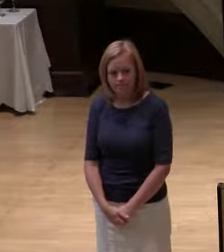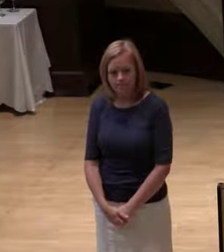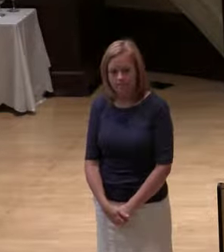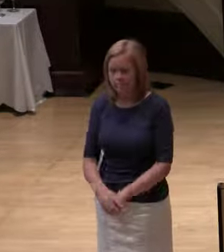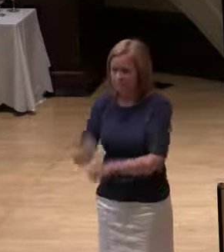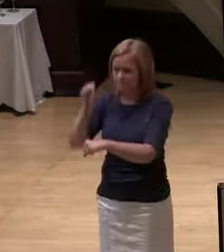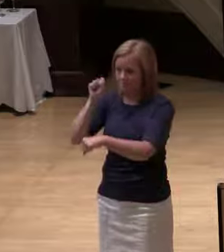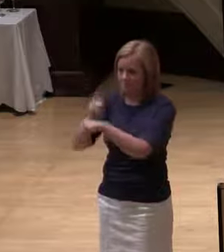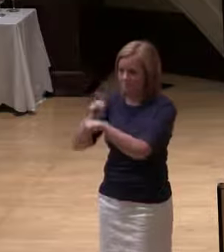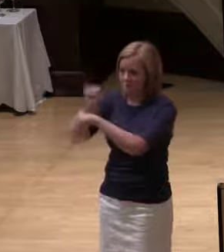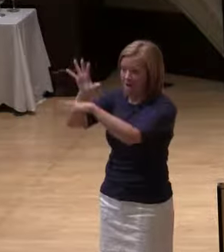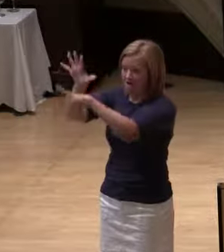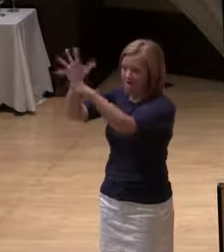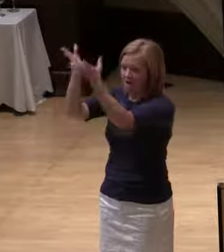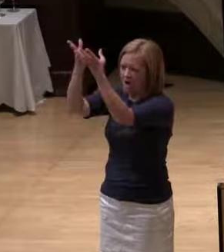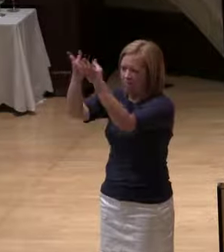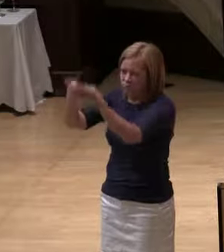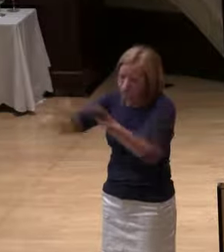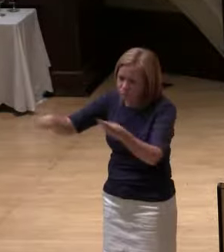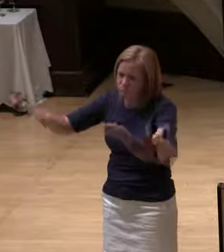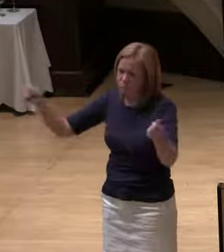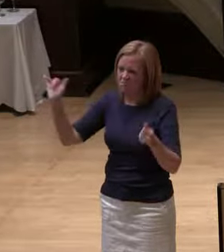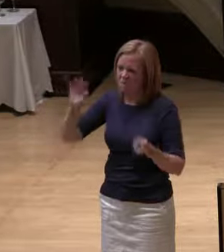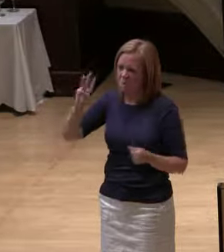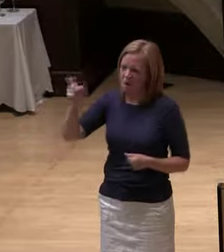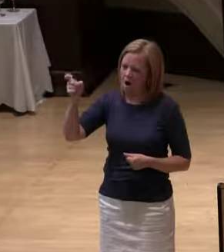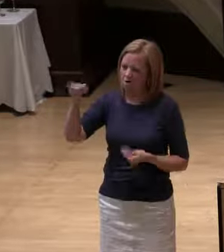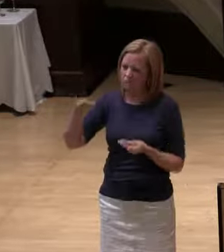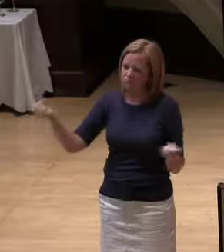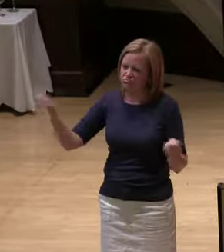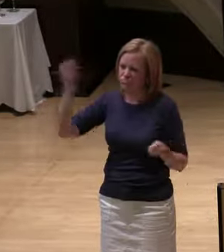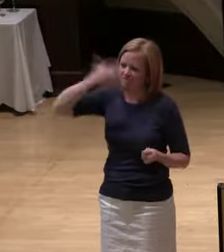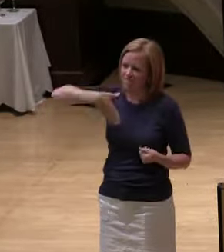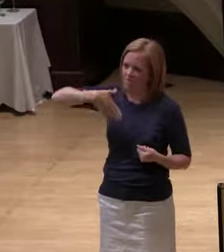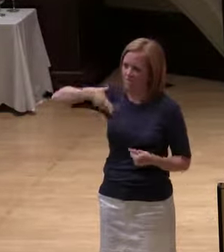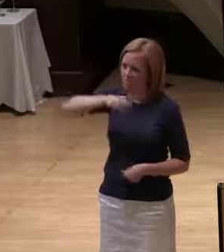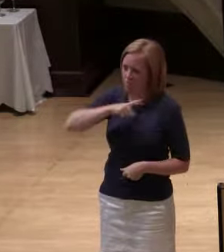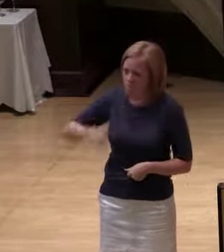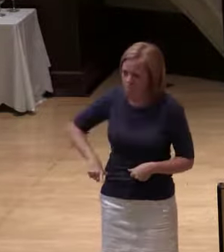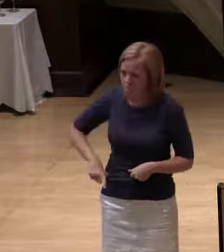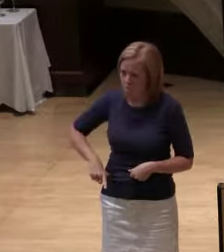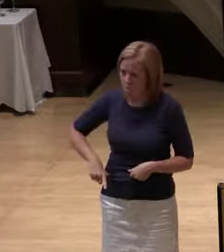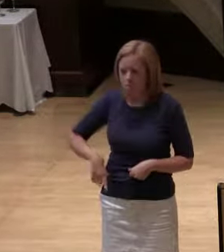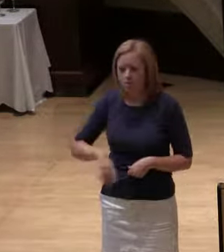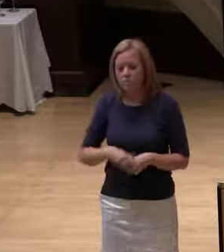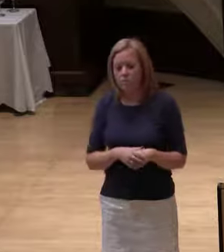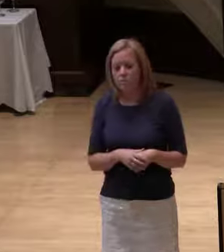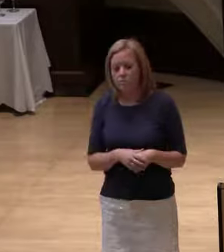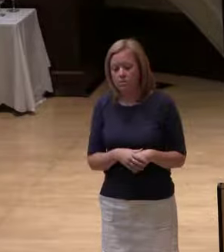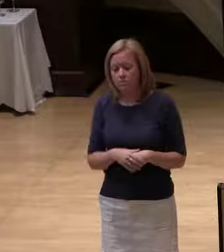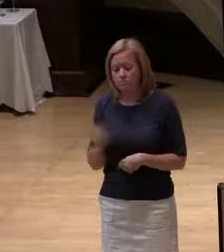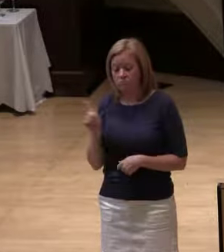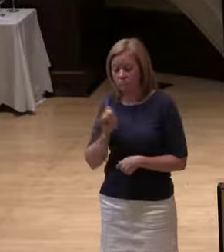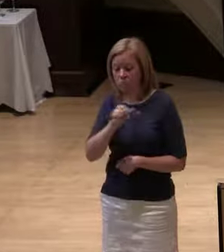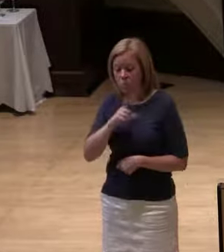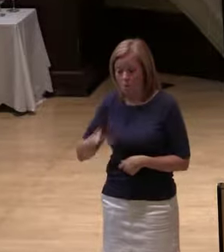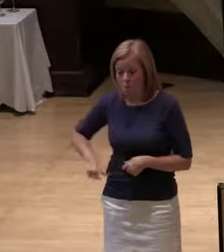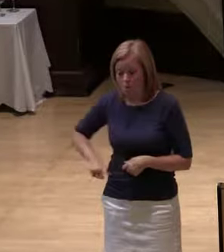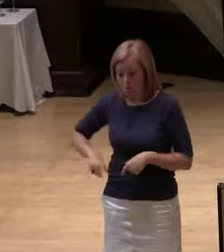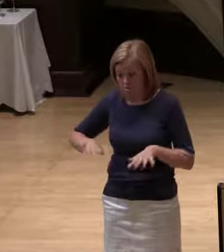The mountains melt away like wax before the Lord. Before the Lord, all the